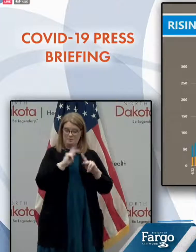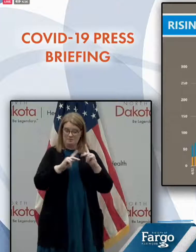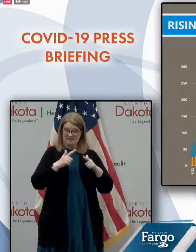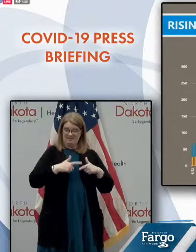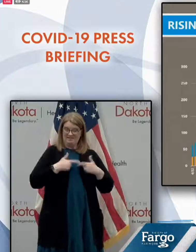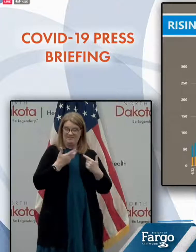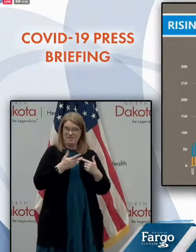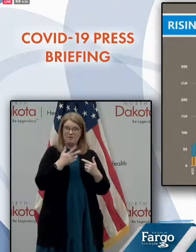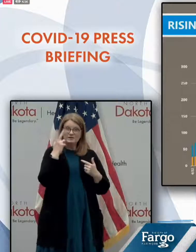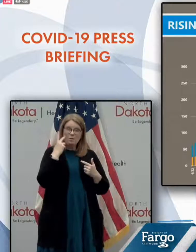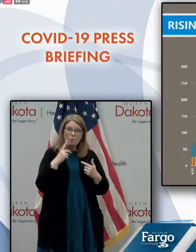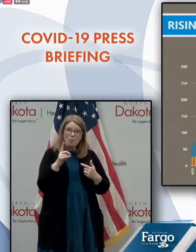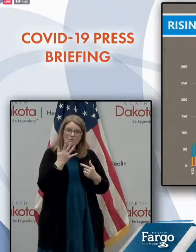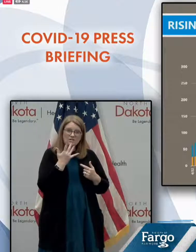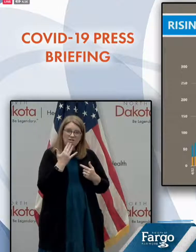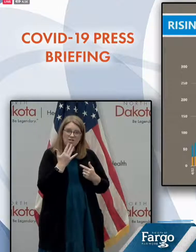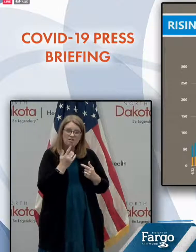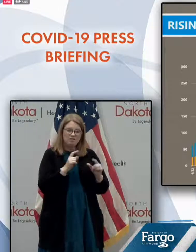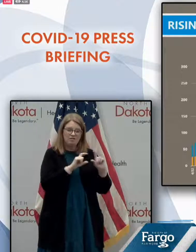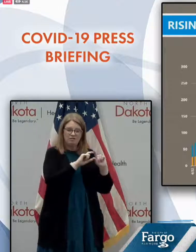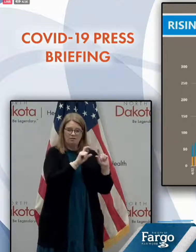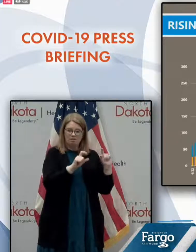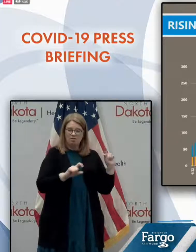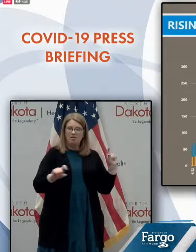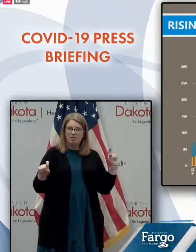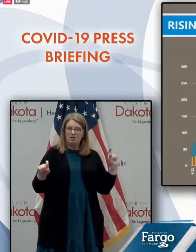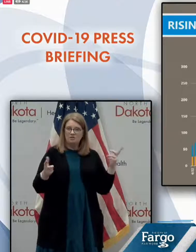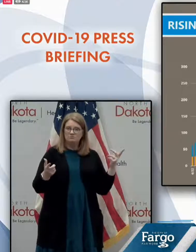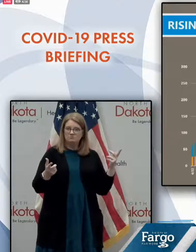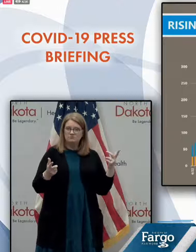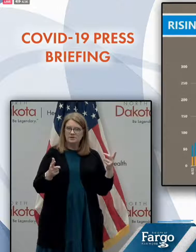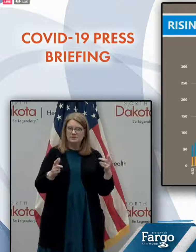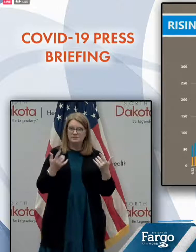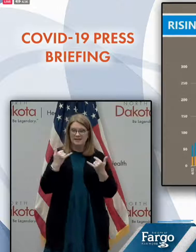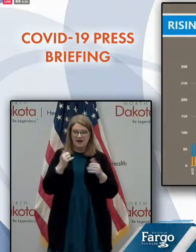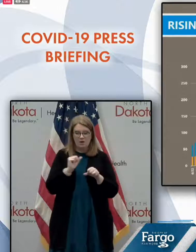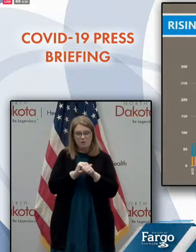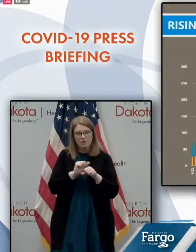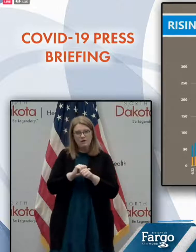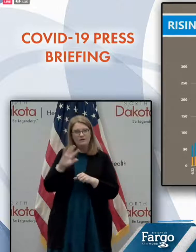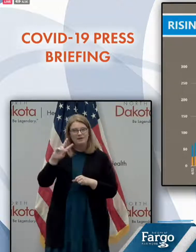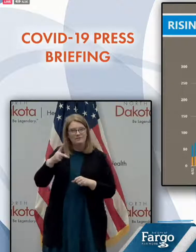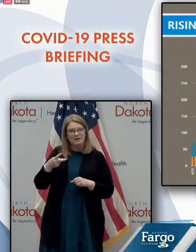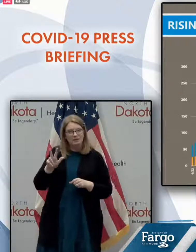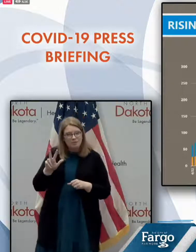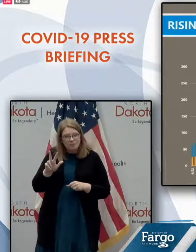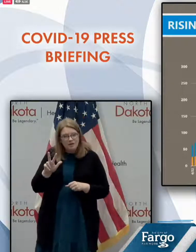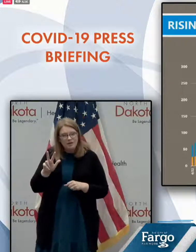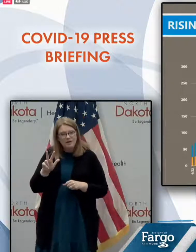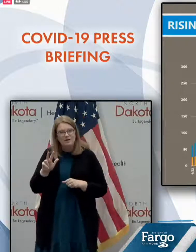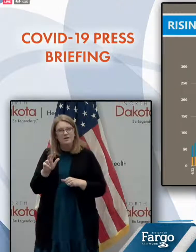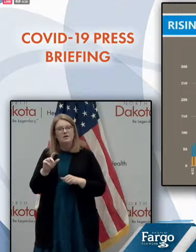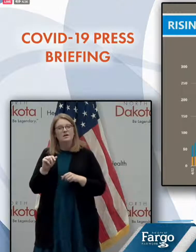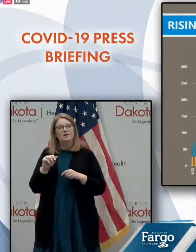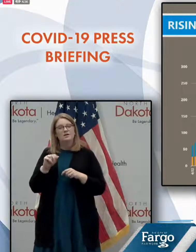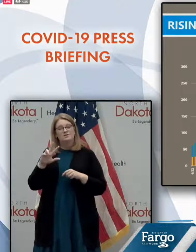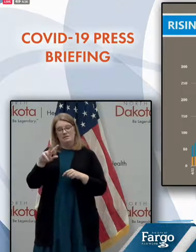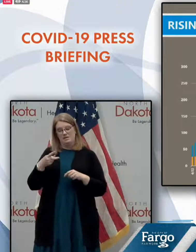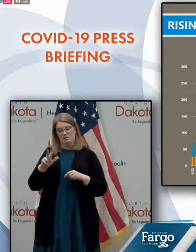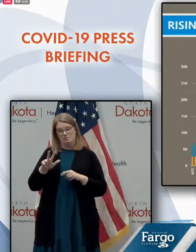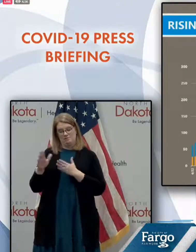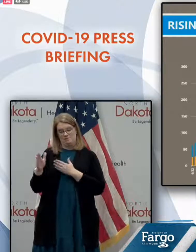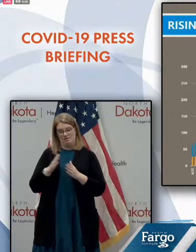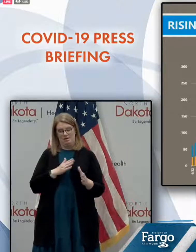in gold on the bottom. And through the work of the vulnerable population protection plan, the